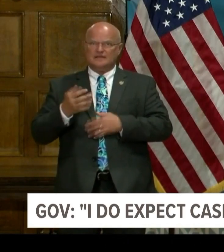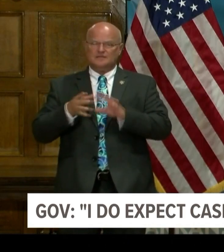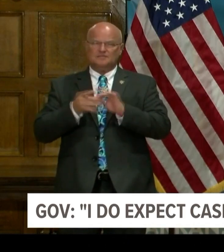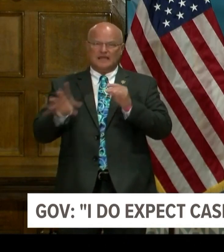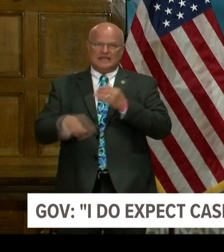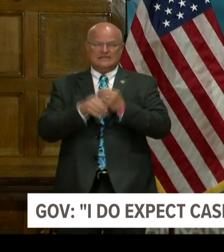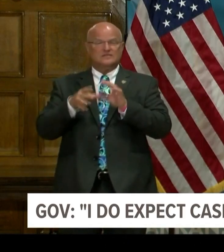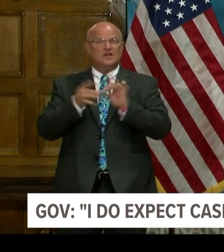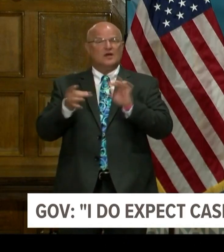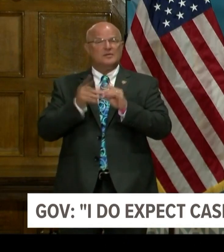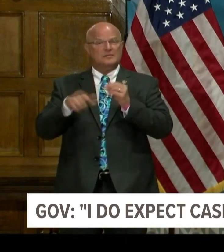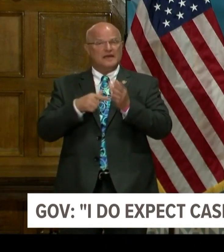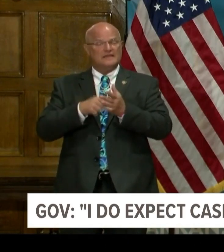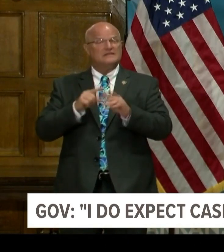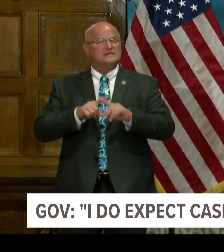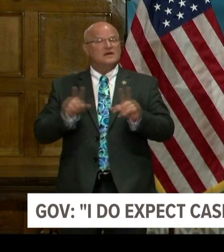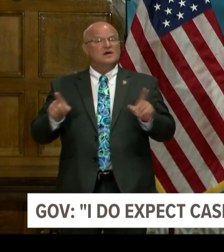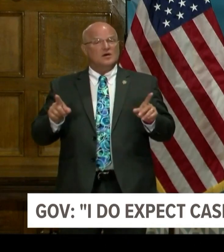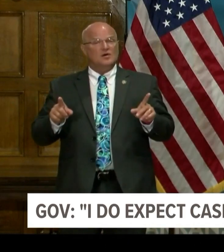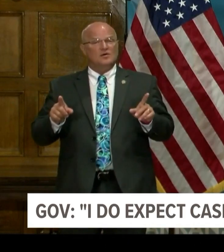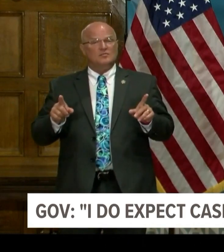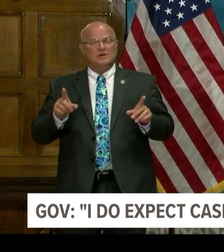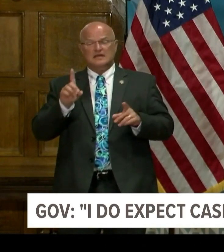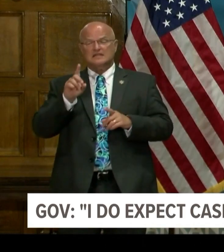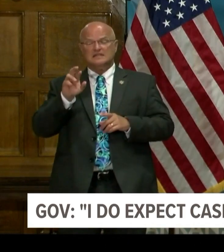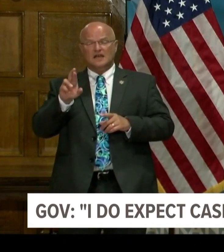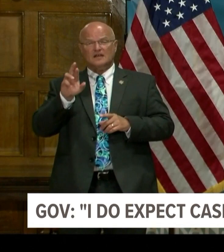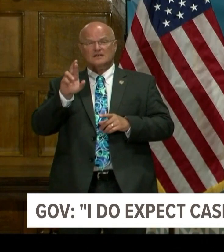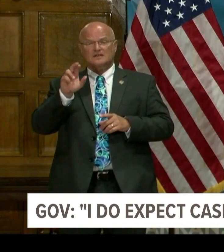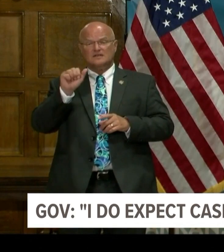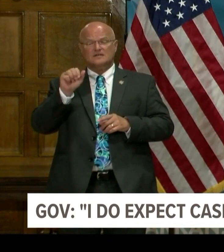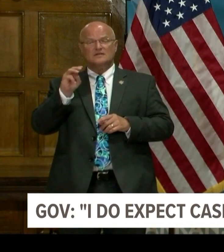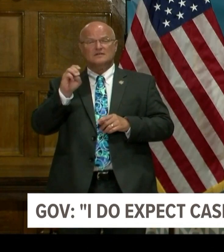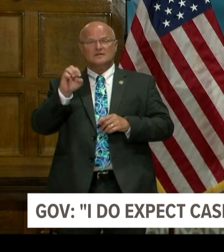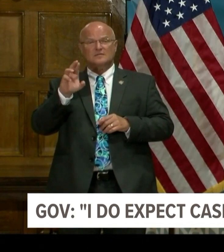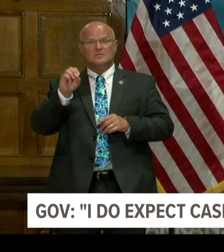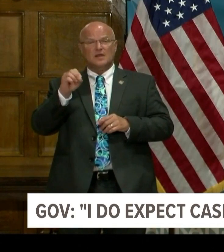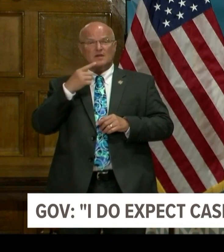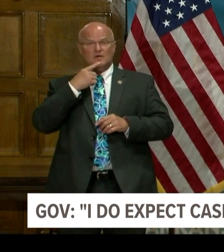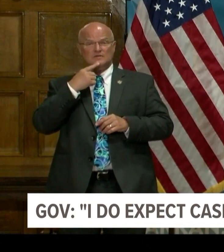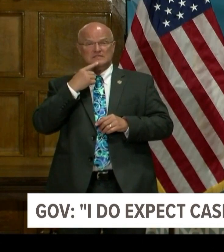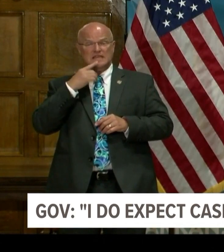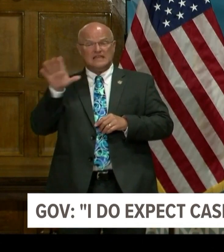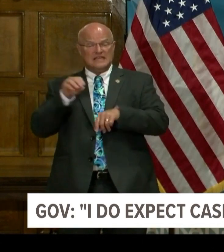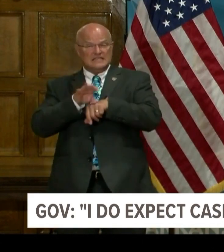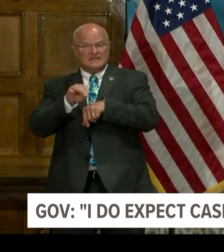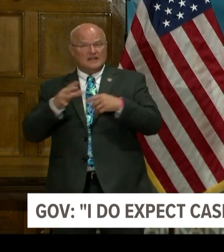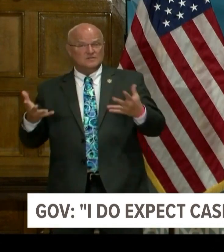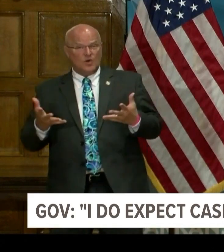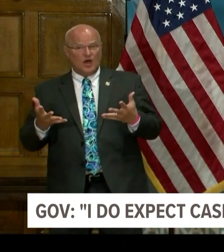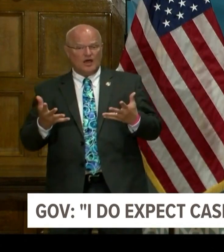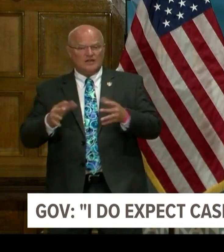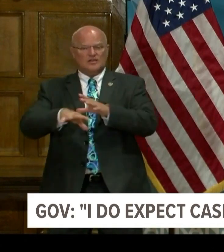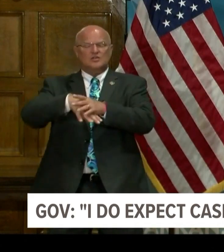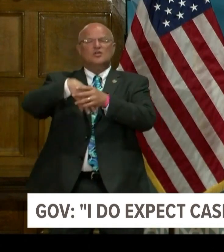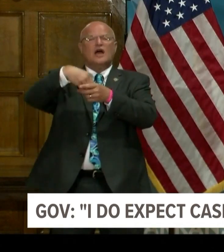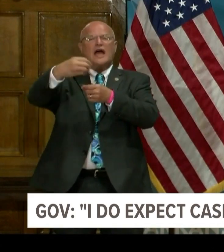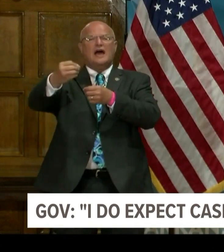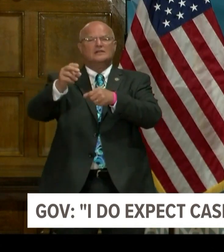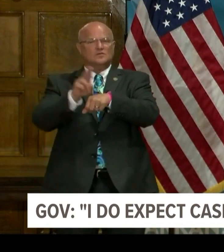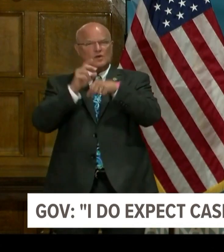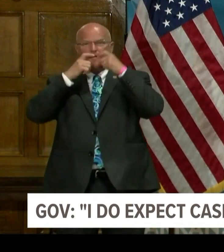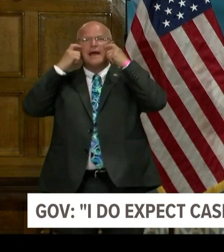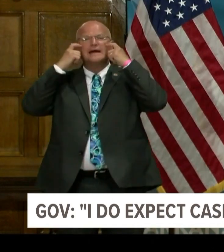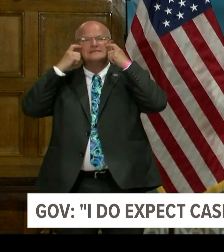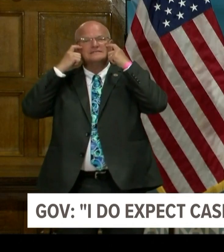up and make an additional comment on this, but Dr. Romero has already said his advice is when you're out in the public, wear